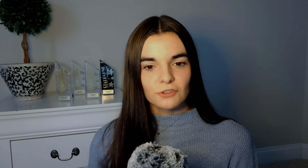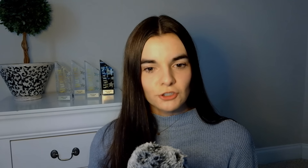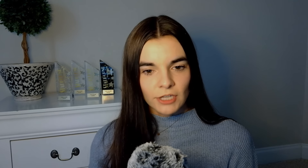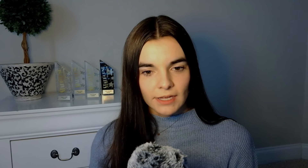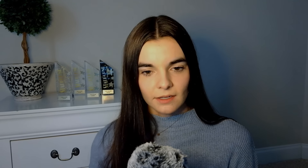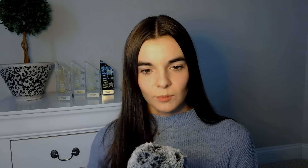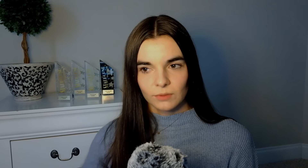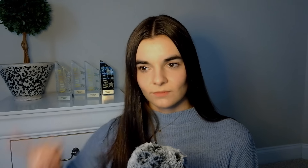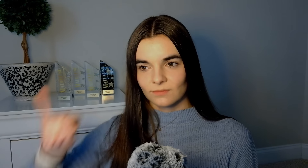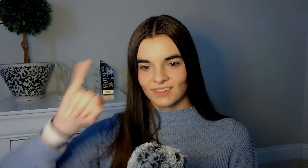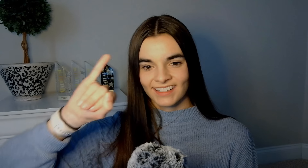Jacob.